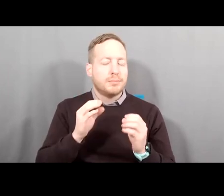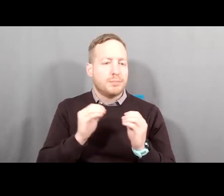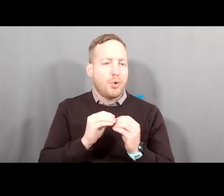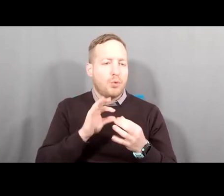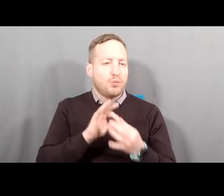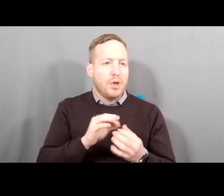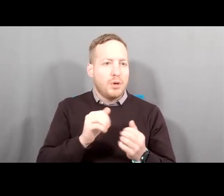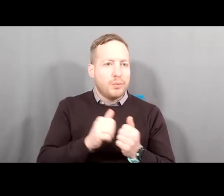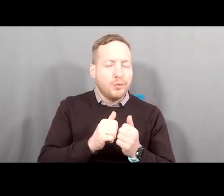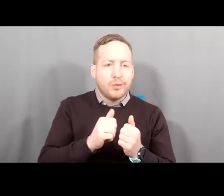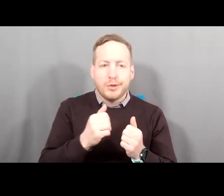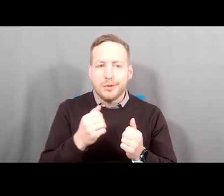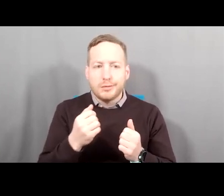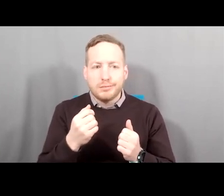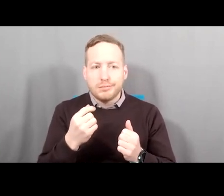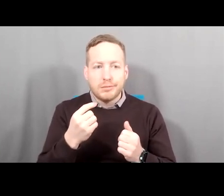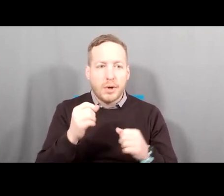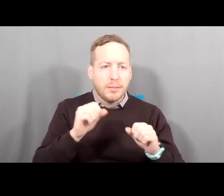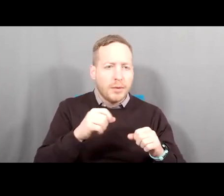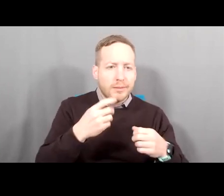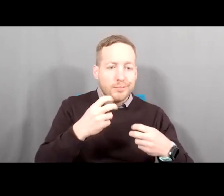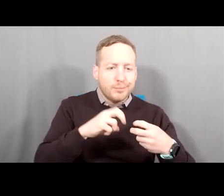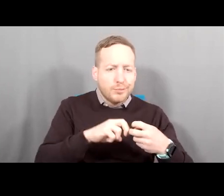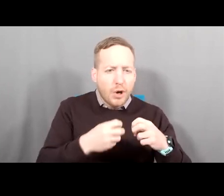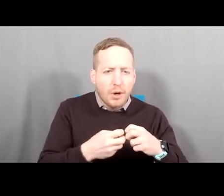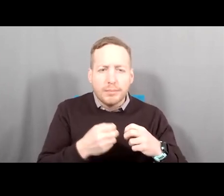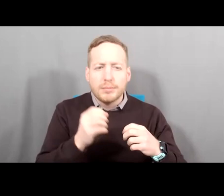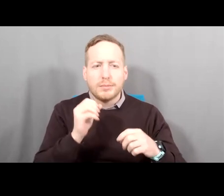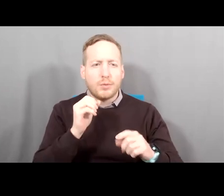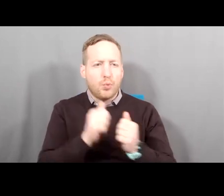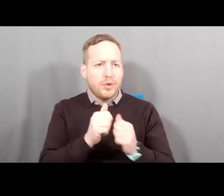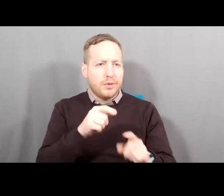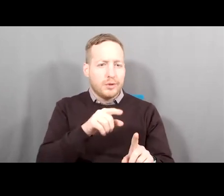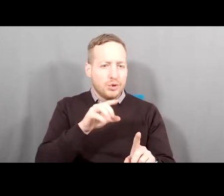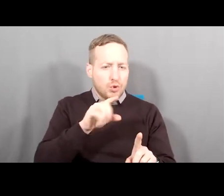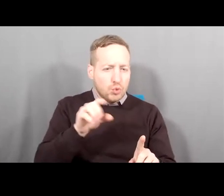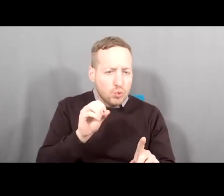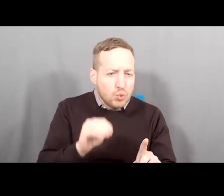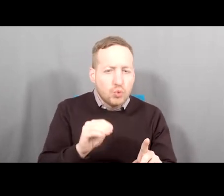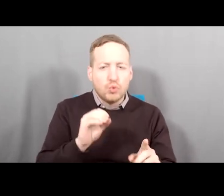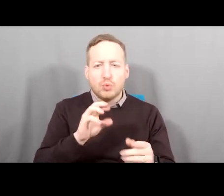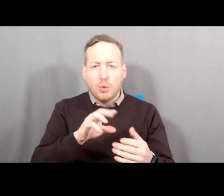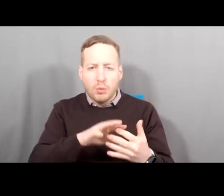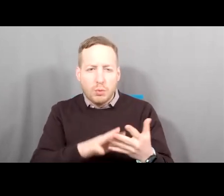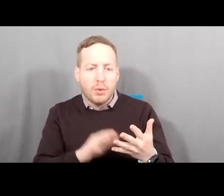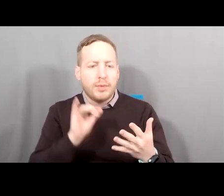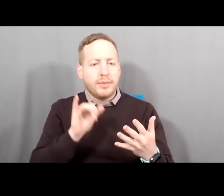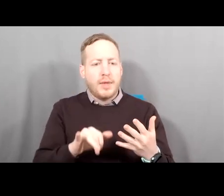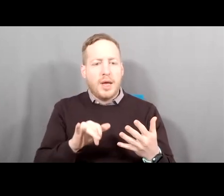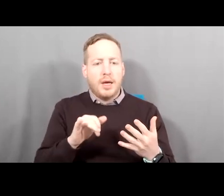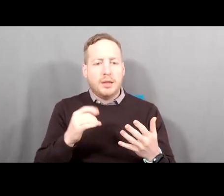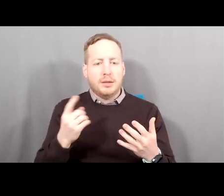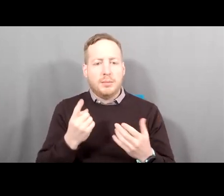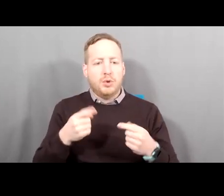sometimes what'll happen, somebody will write me and it's connected to an issue with Zoom,